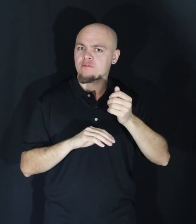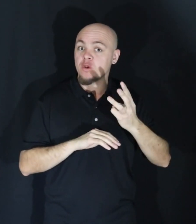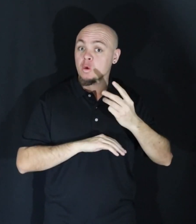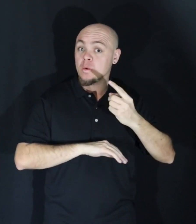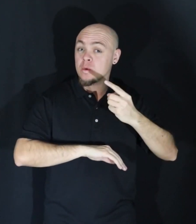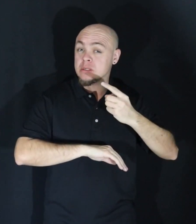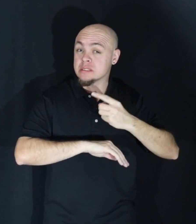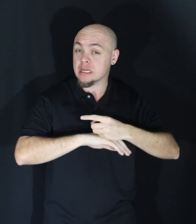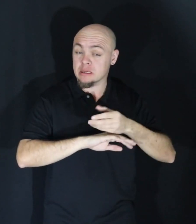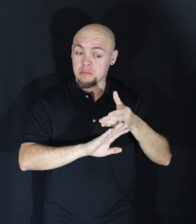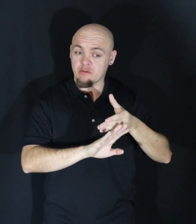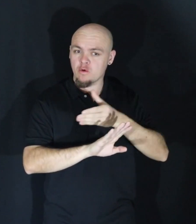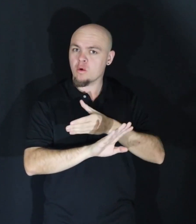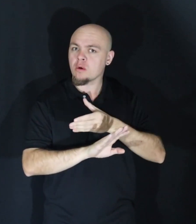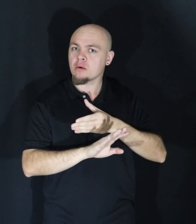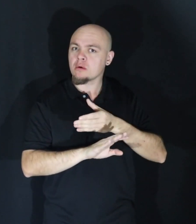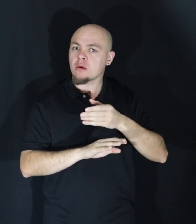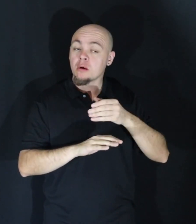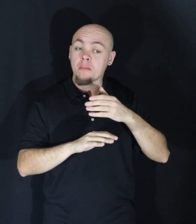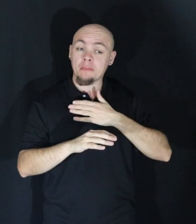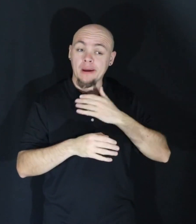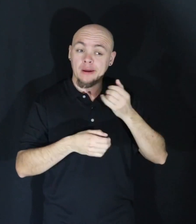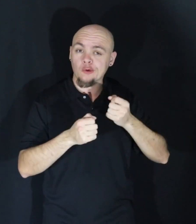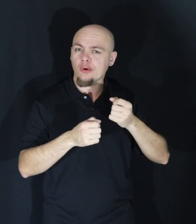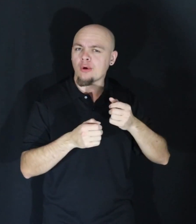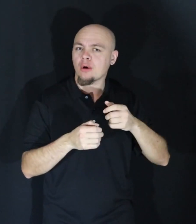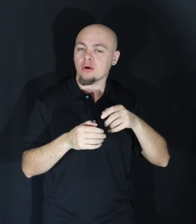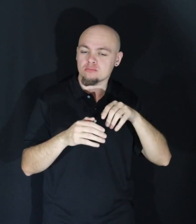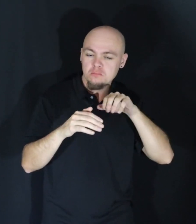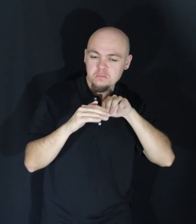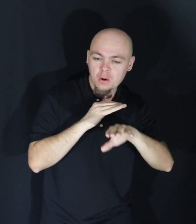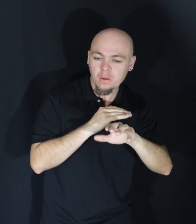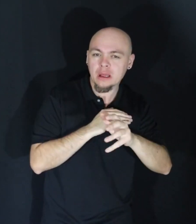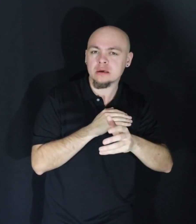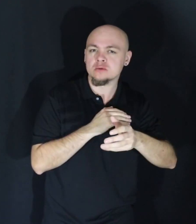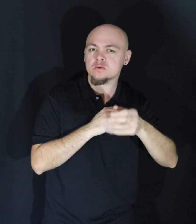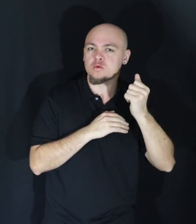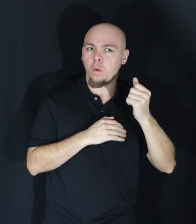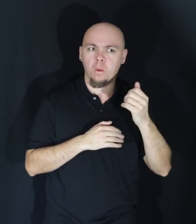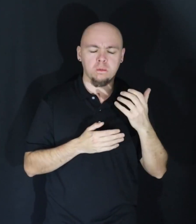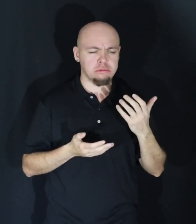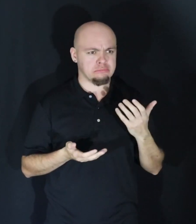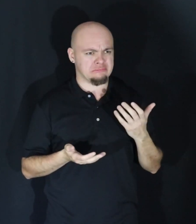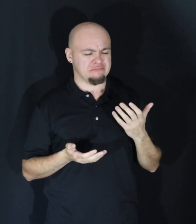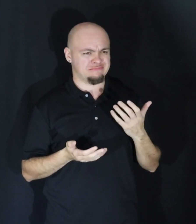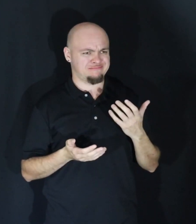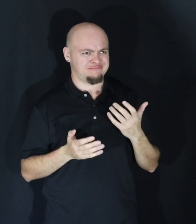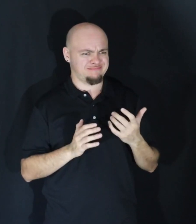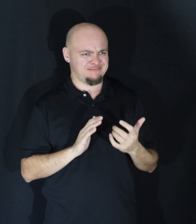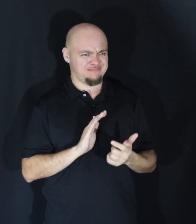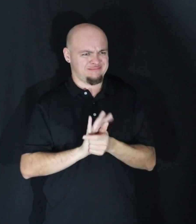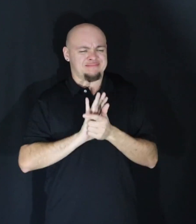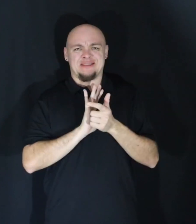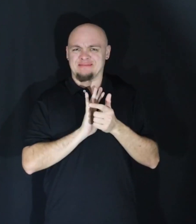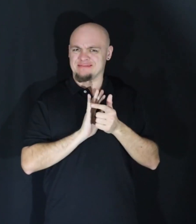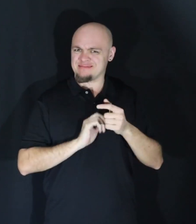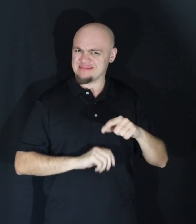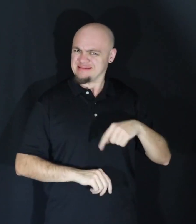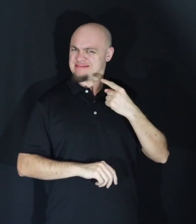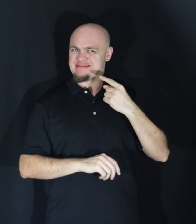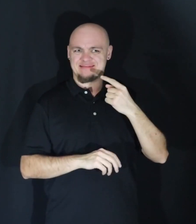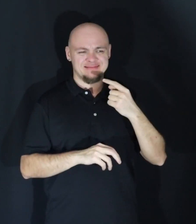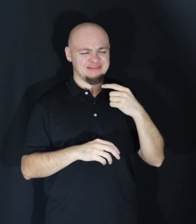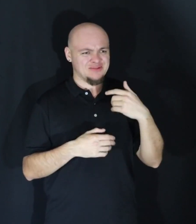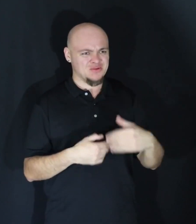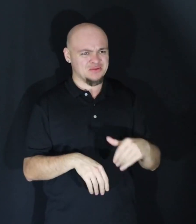those same speakers and my radio. I felt violated and disrespected, to say the